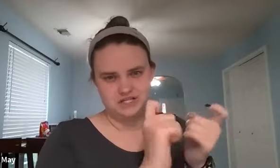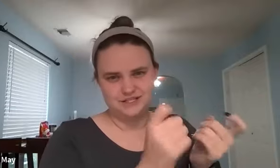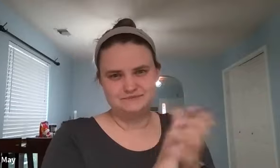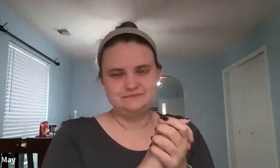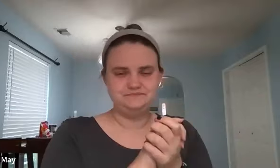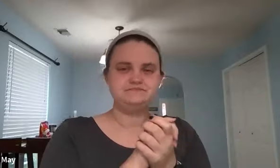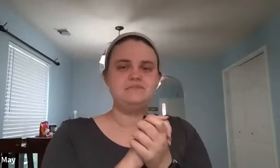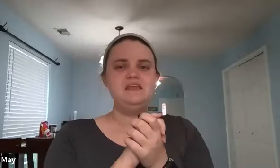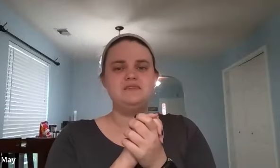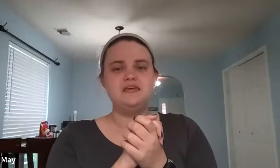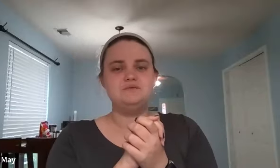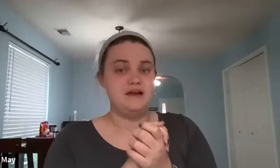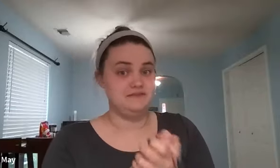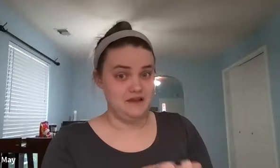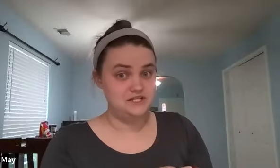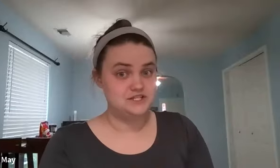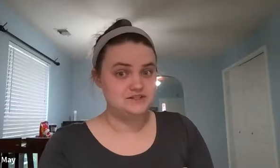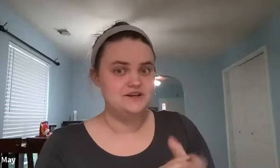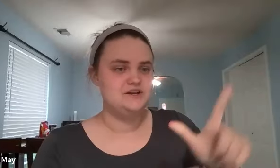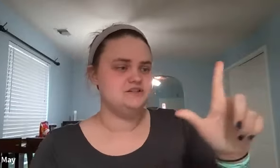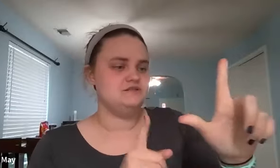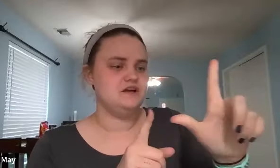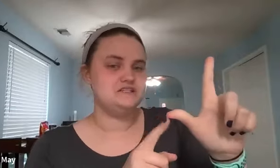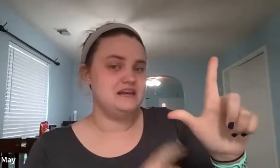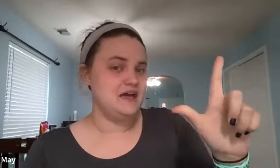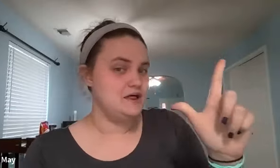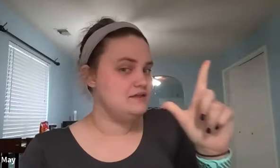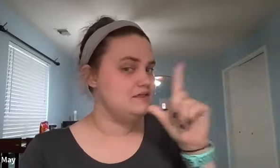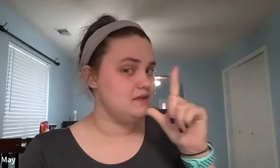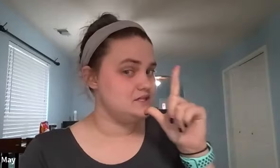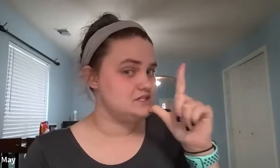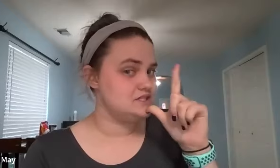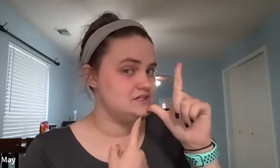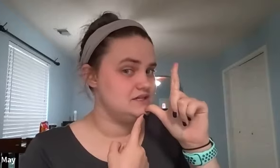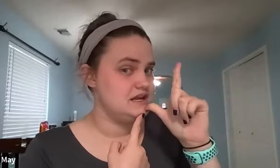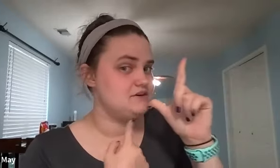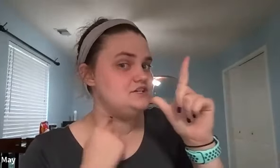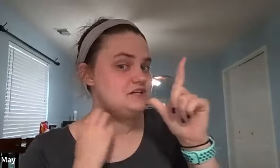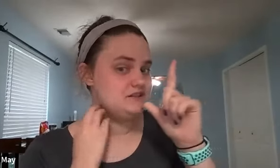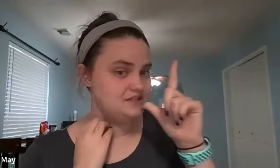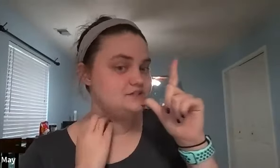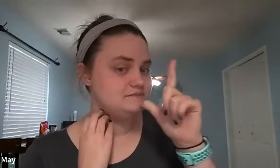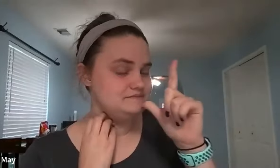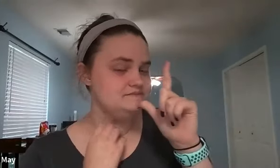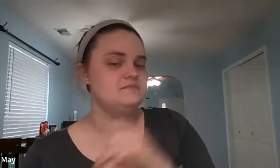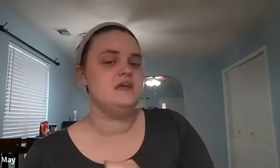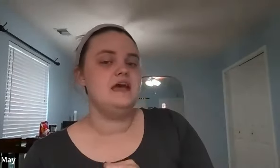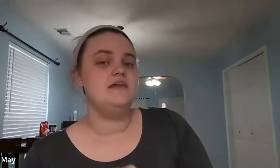changes. Then we have lunch. So lunch is an L, lunch. And you have it on your chin, lunch. And